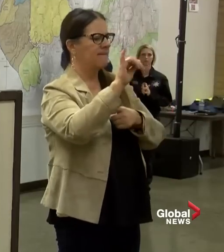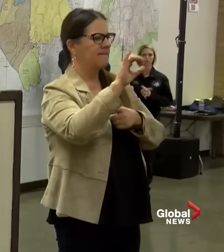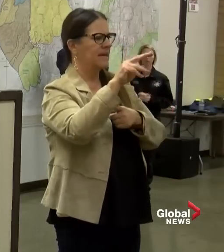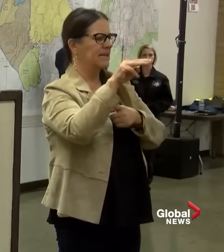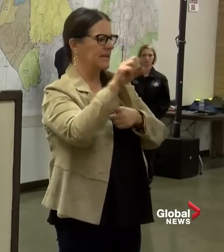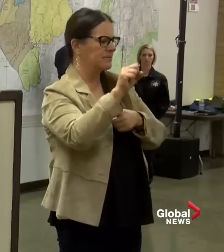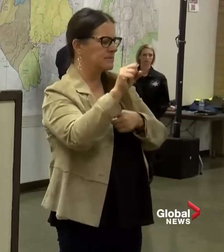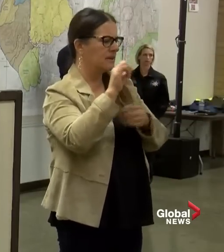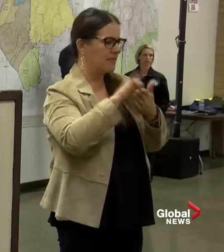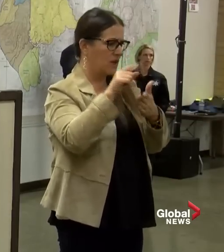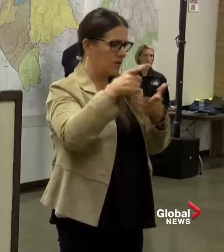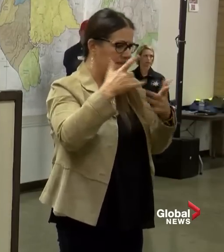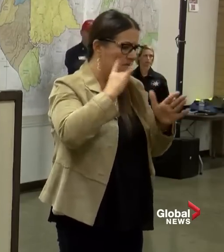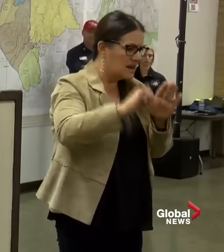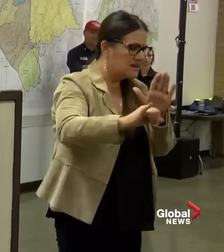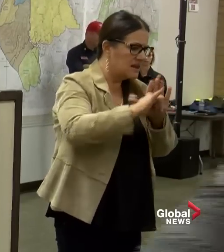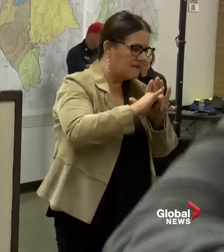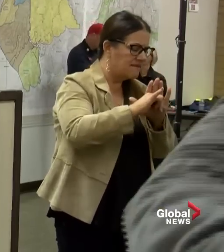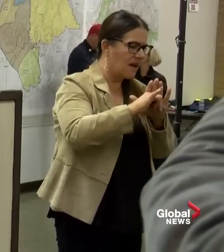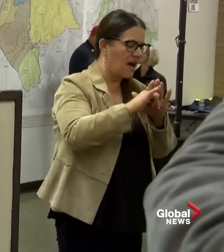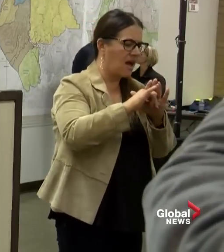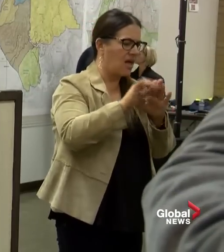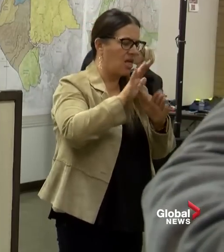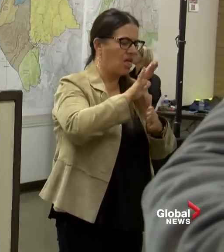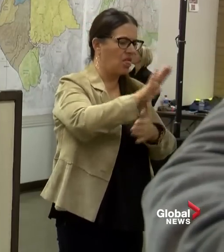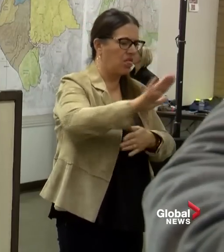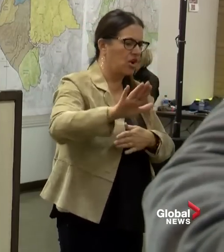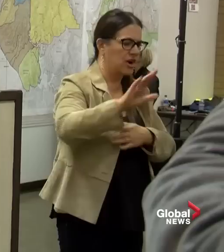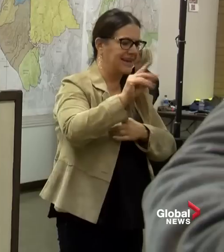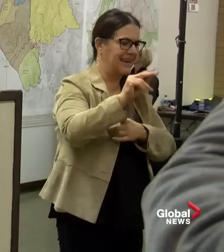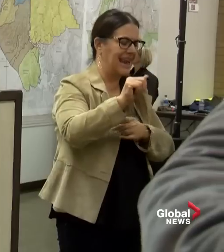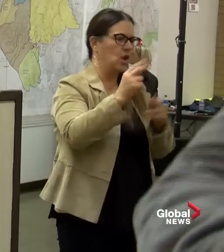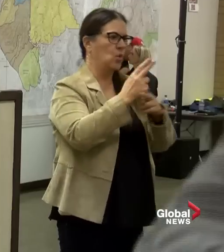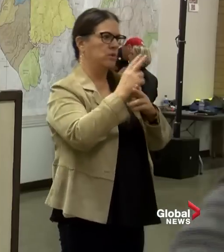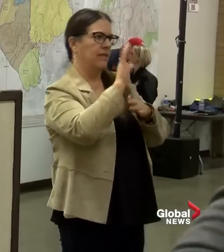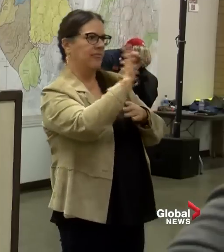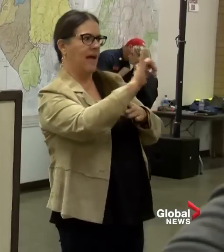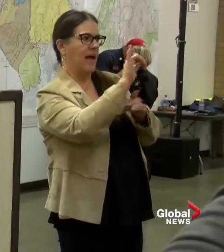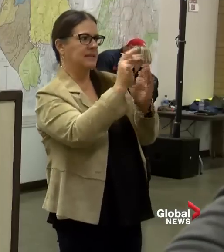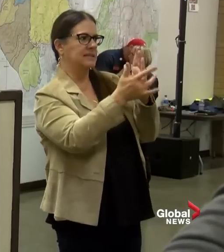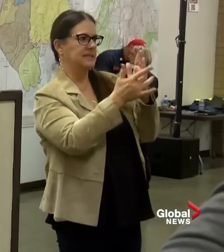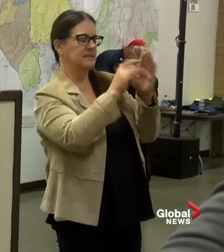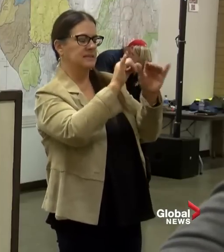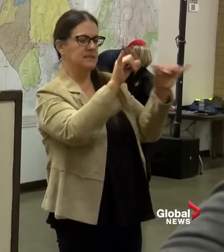been able to identify with DNA using that technology?